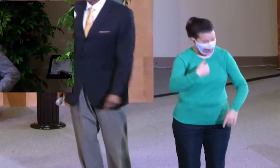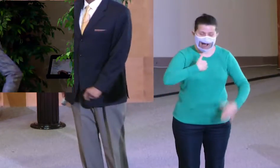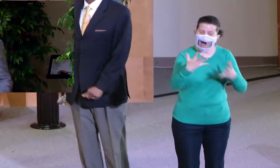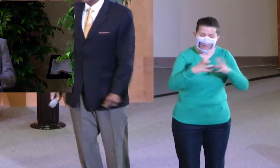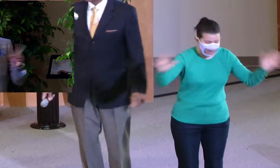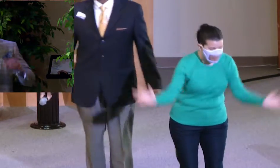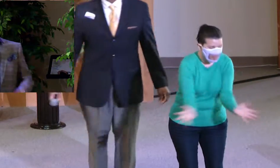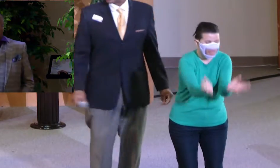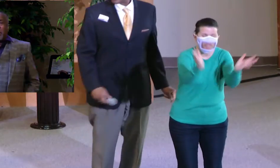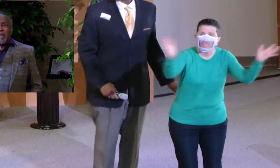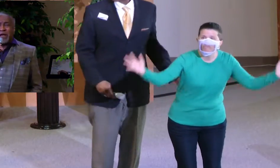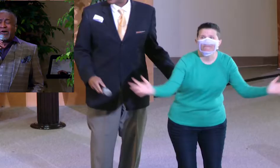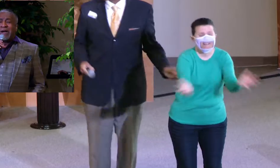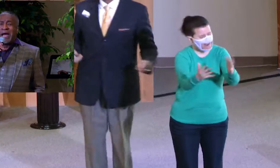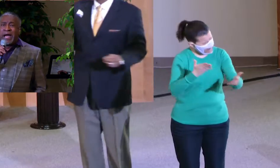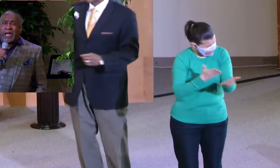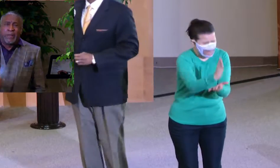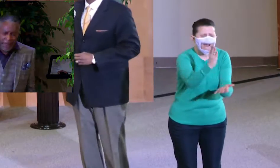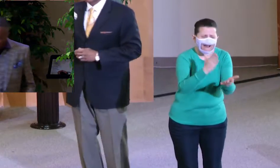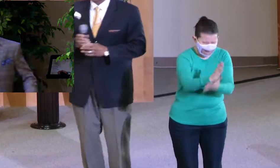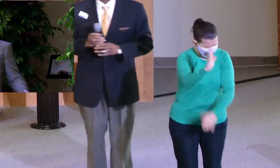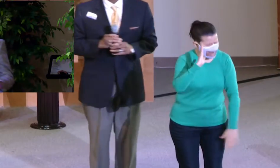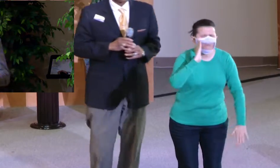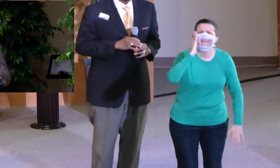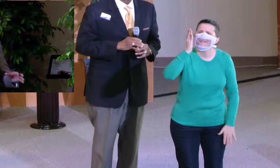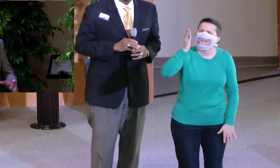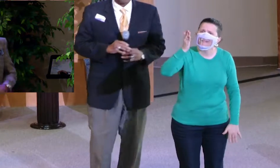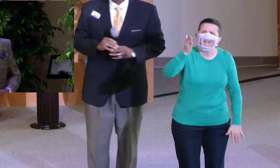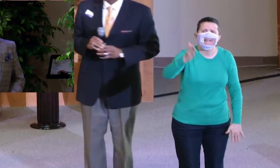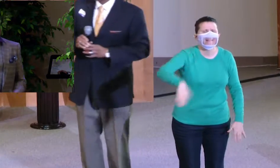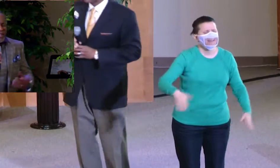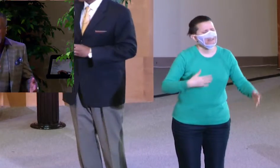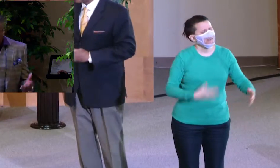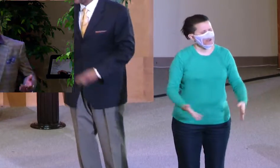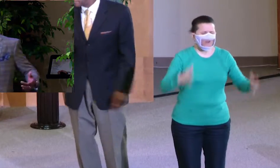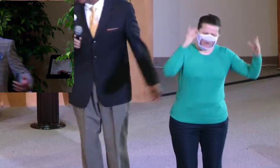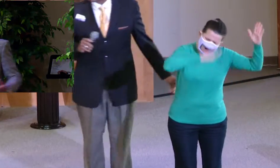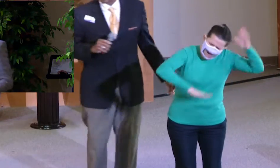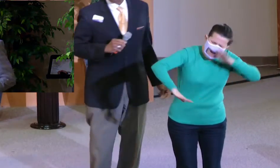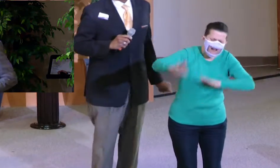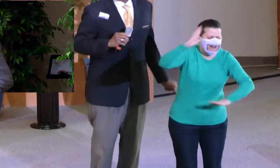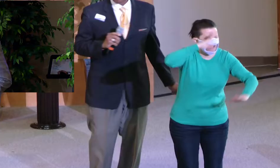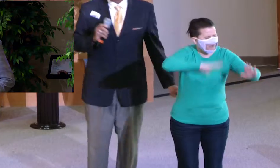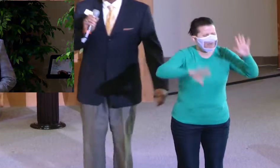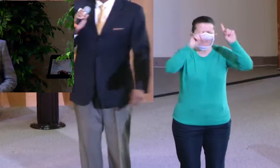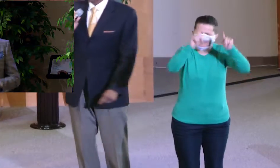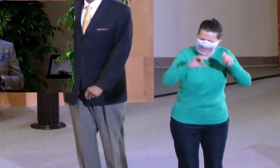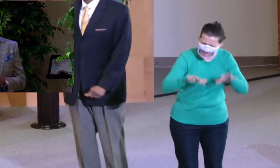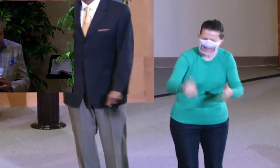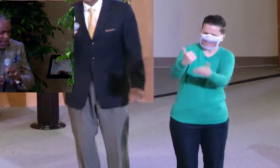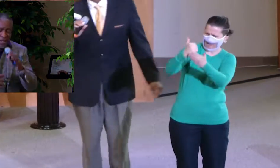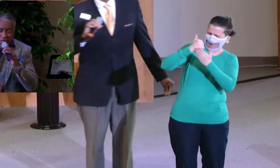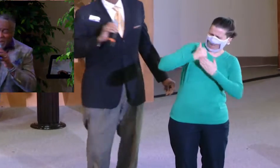encourage you, it's gonna be alright. Troubles and trials come to make you